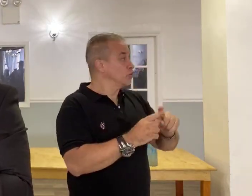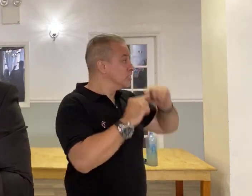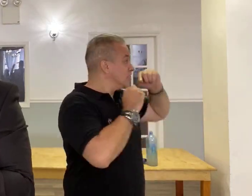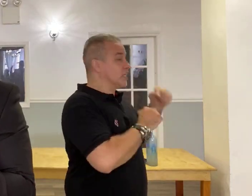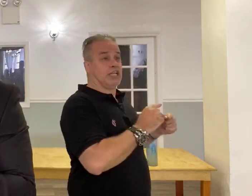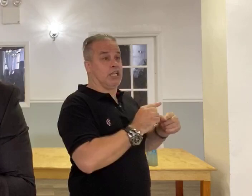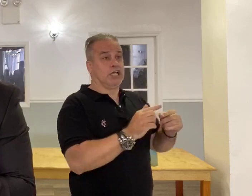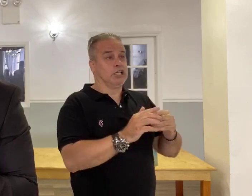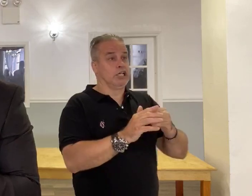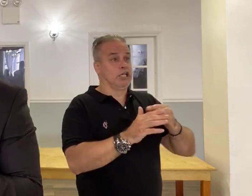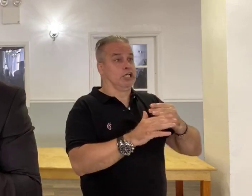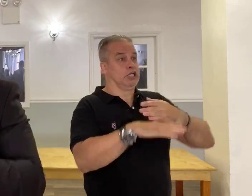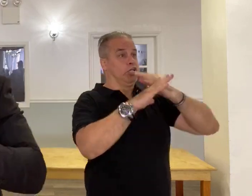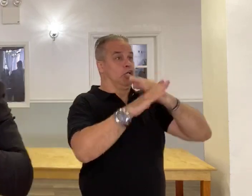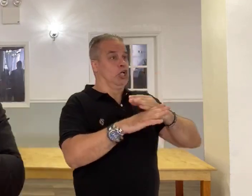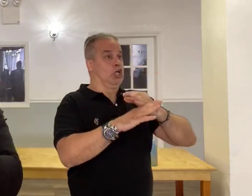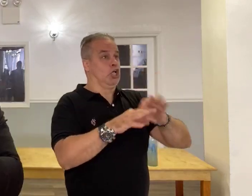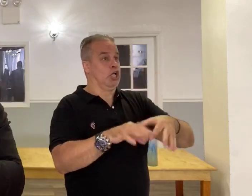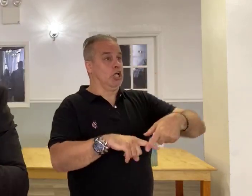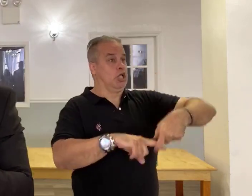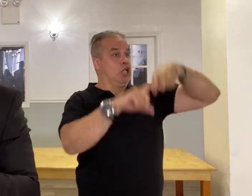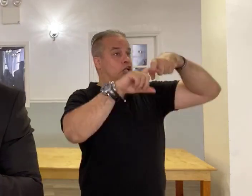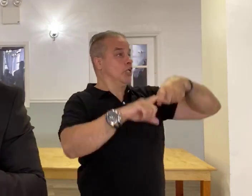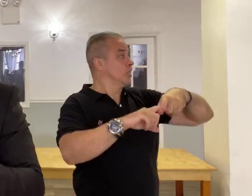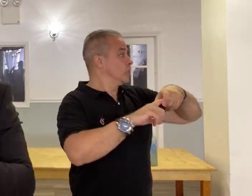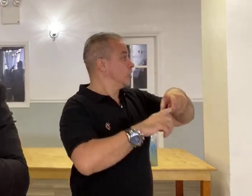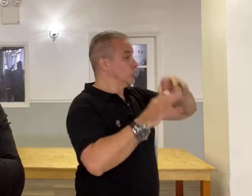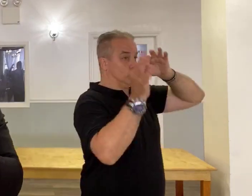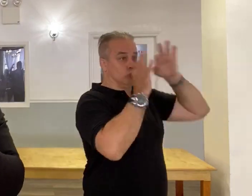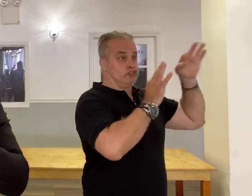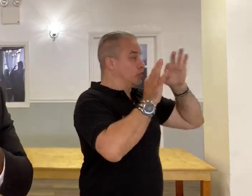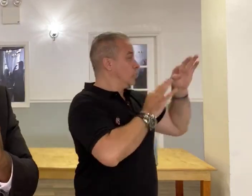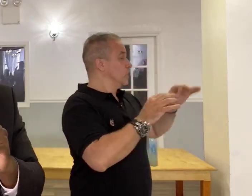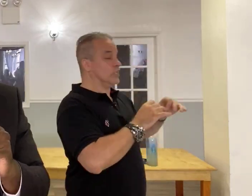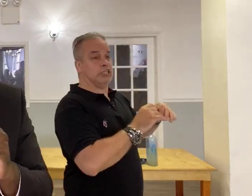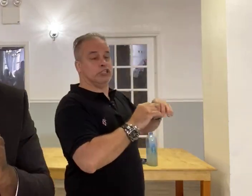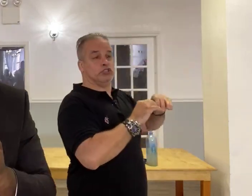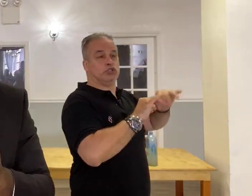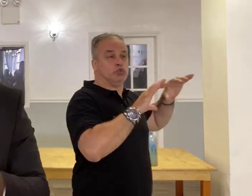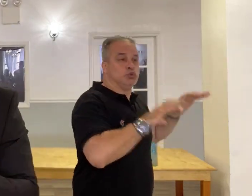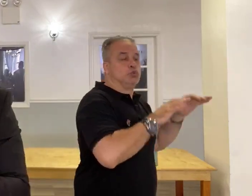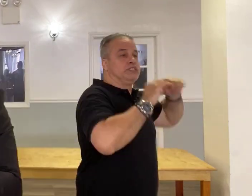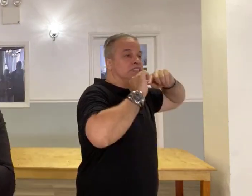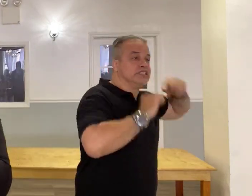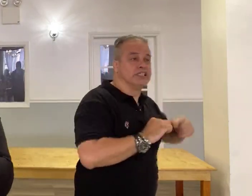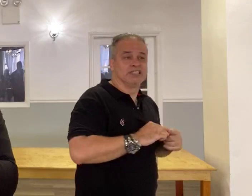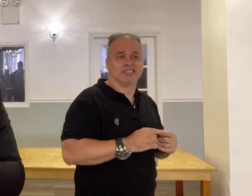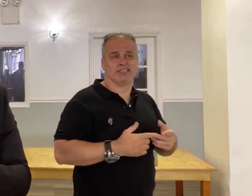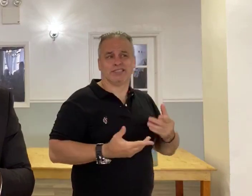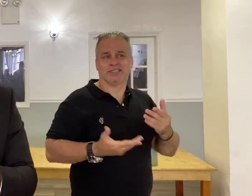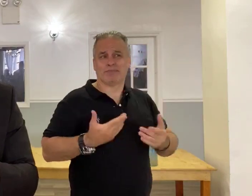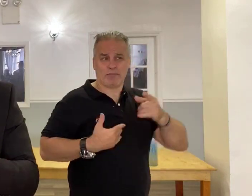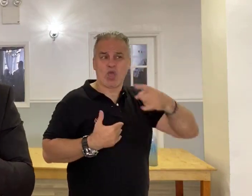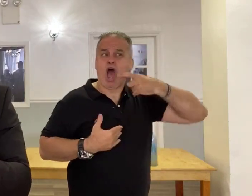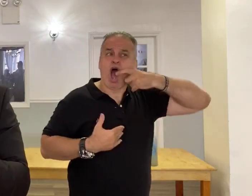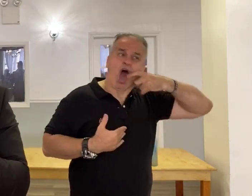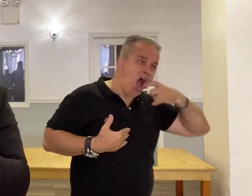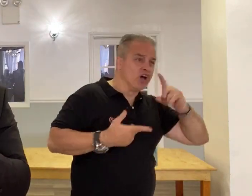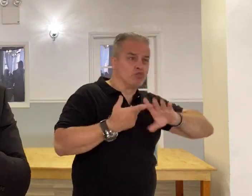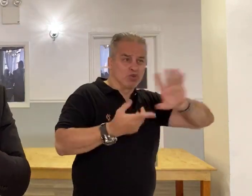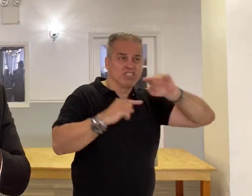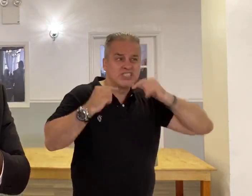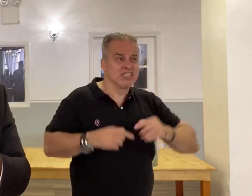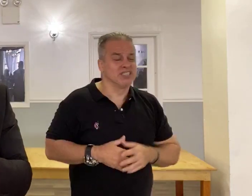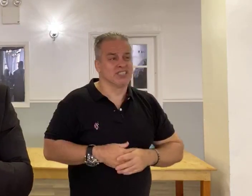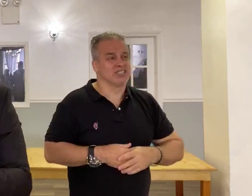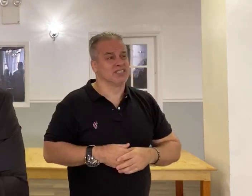has become such a distraction for you. Somehow your affections have wrapped itself all around that one thing, and you can't